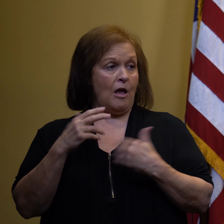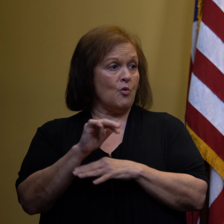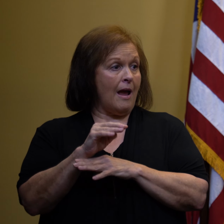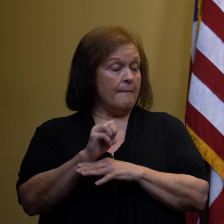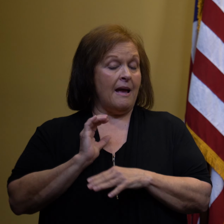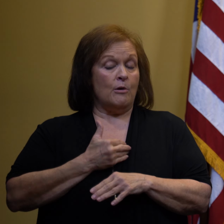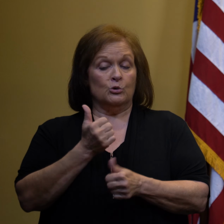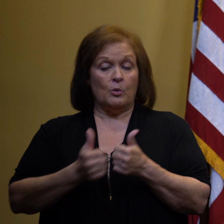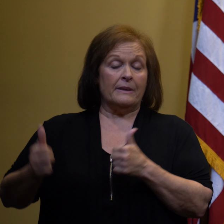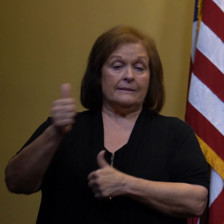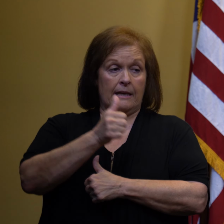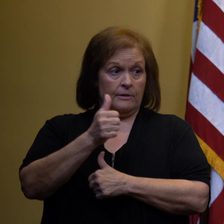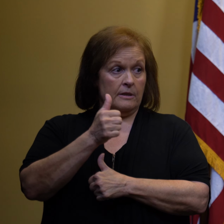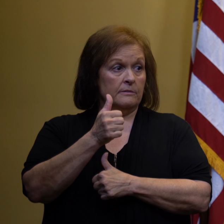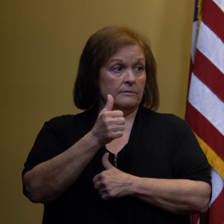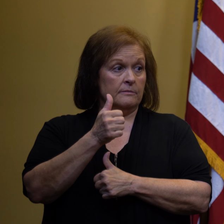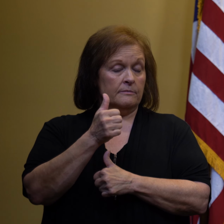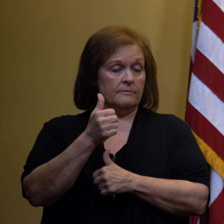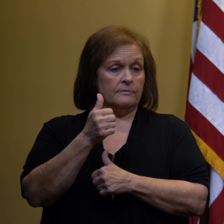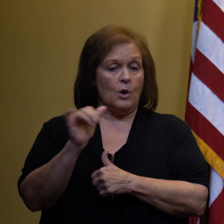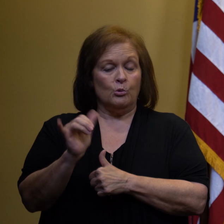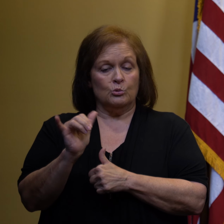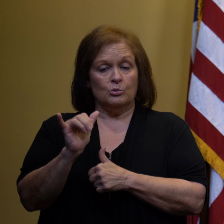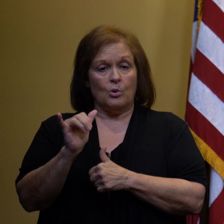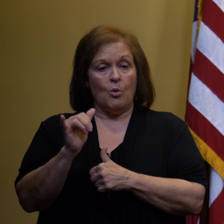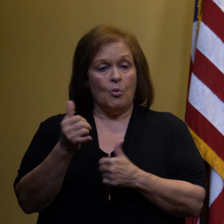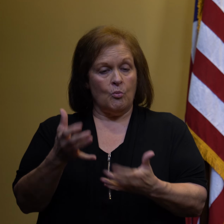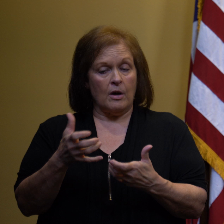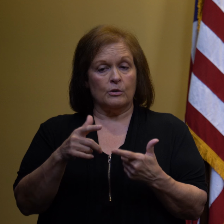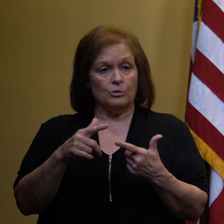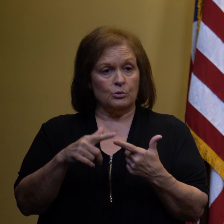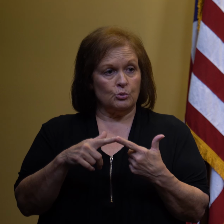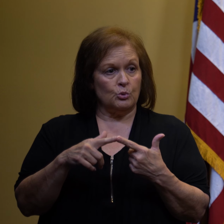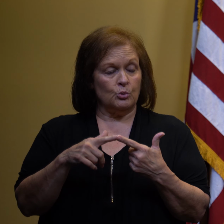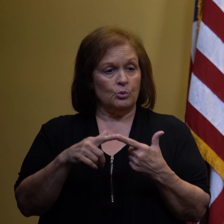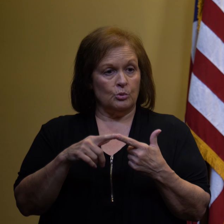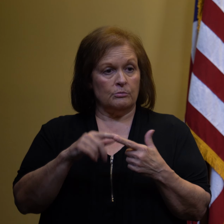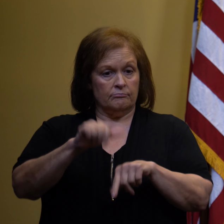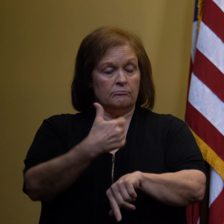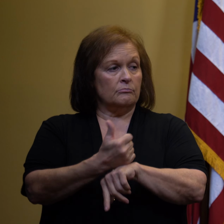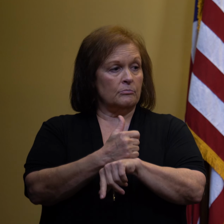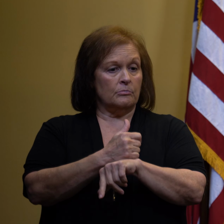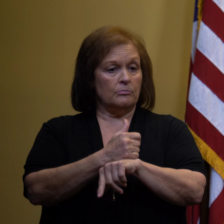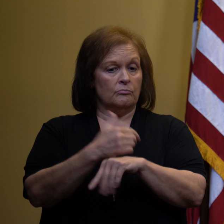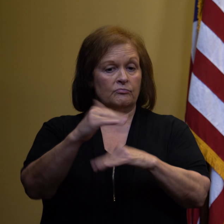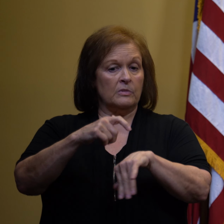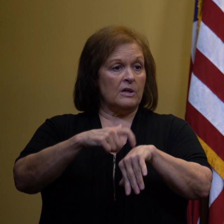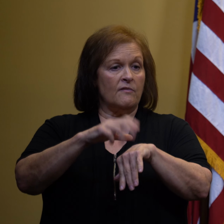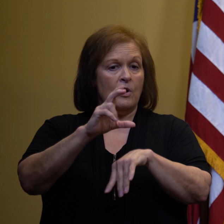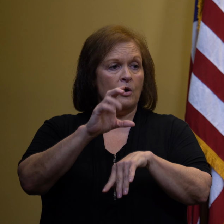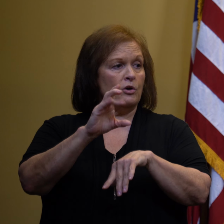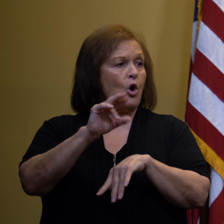is also looking to move forward with a curfew once again for our